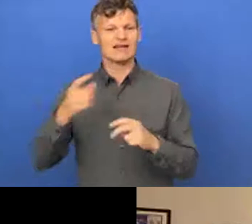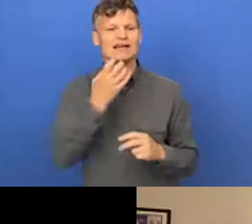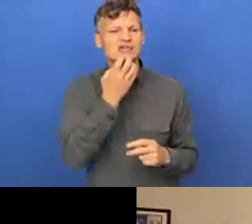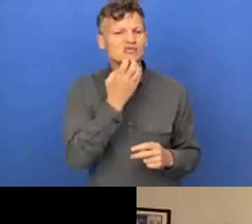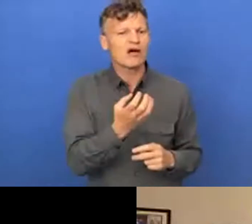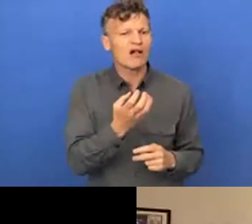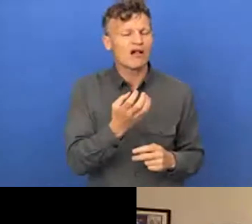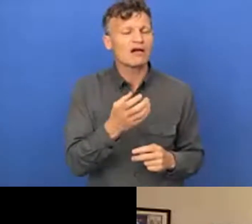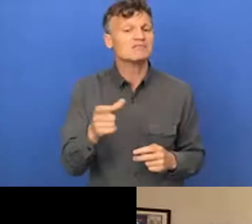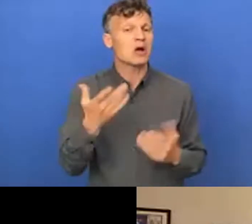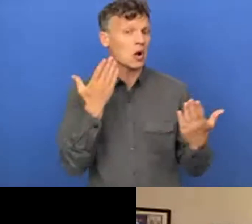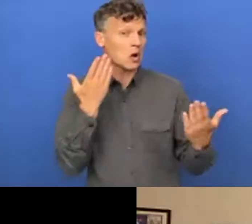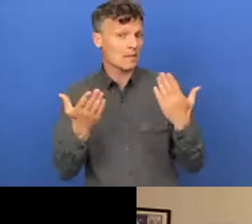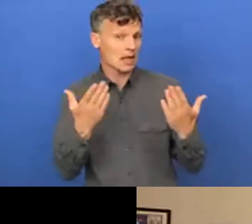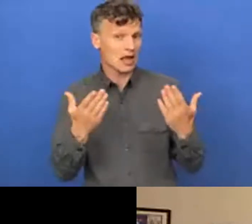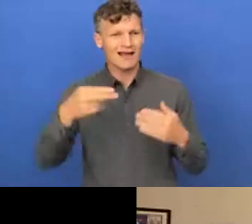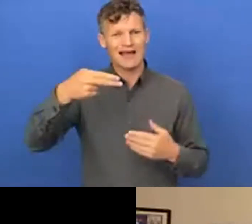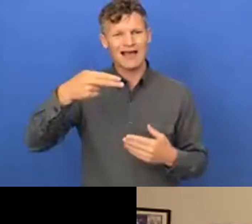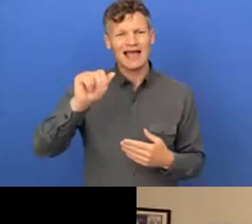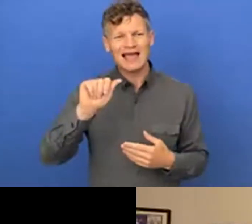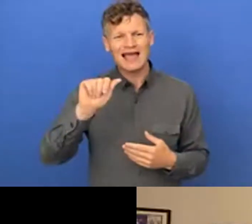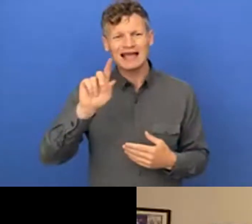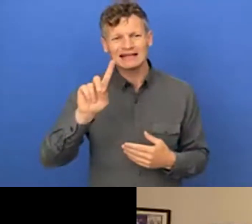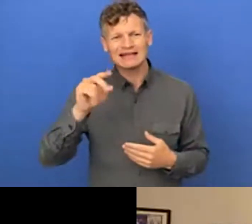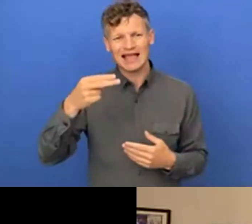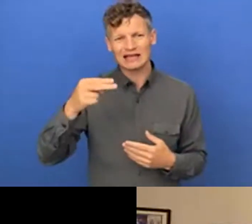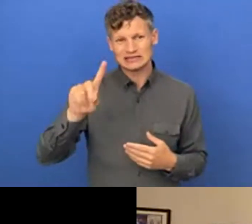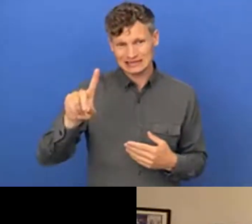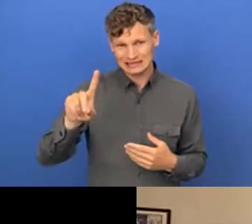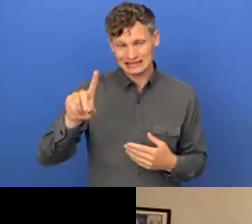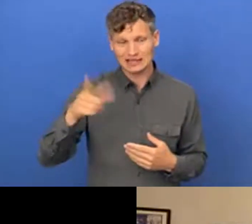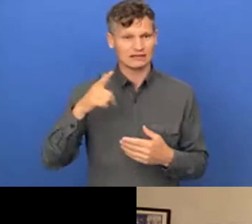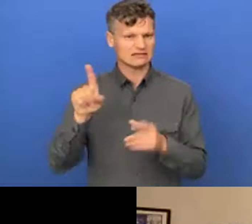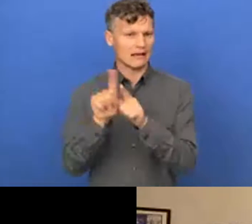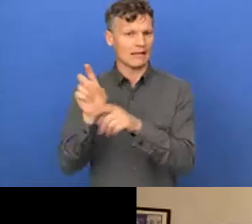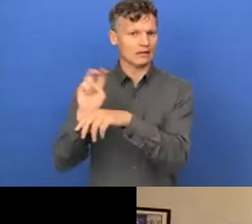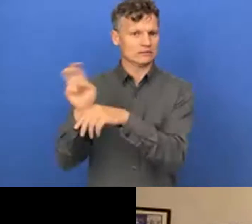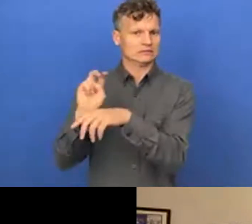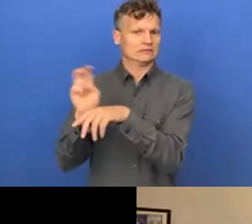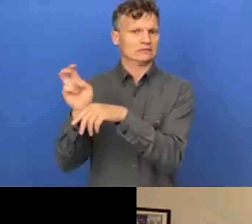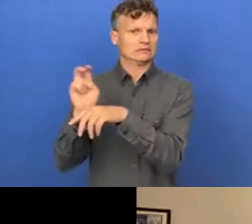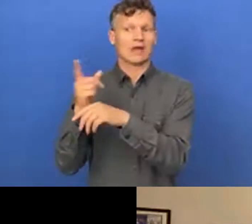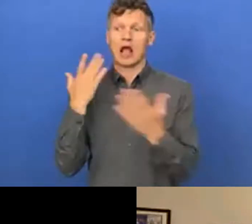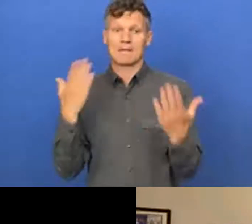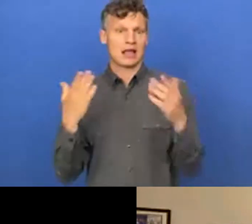attention deficit hyperactivity disorder with non-disabled students. And researchers found that students with disabilities